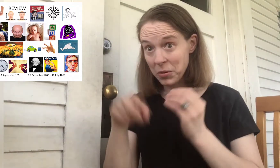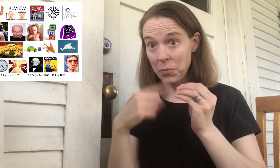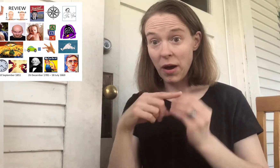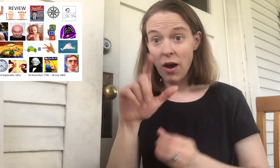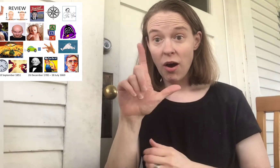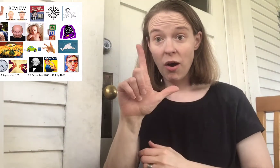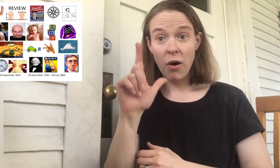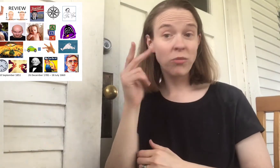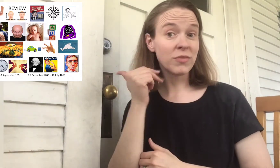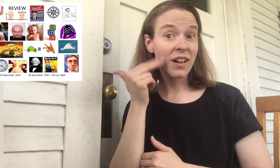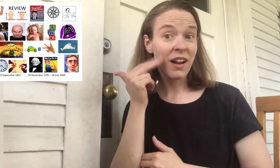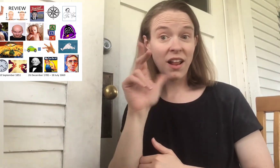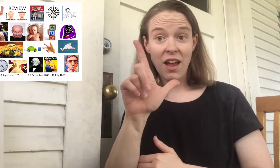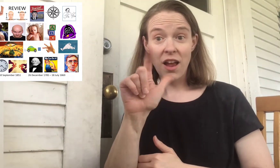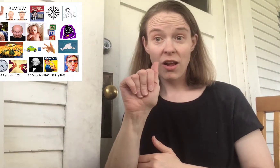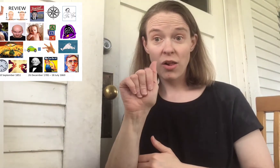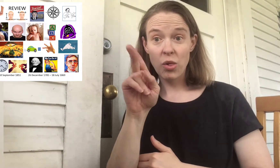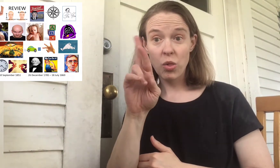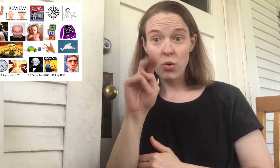And you learned about Laurent Clerc.